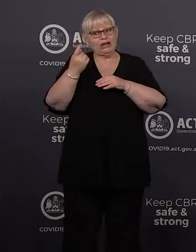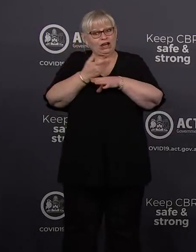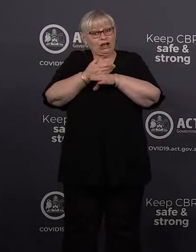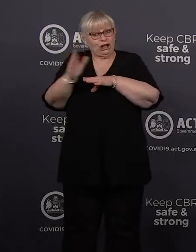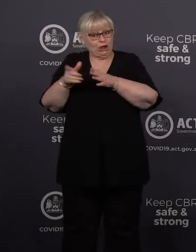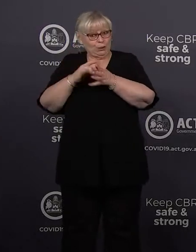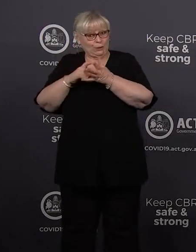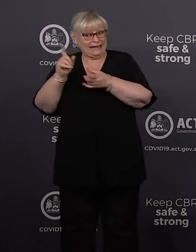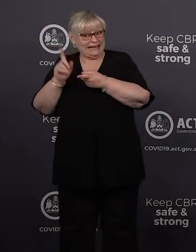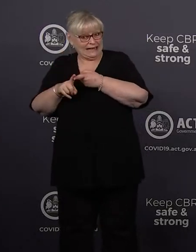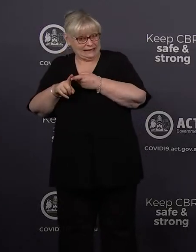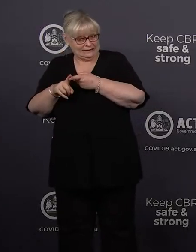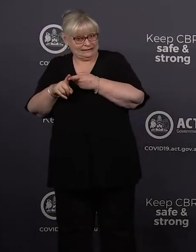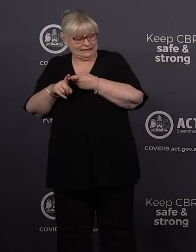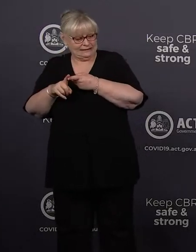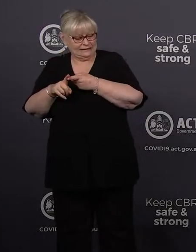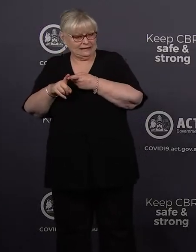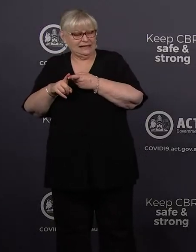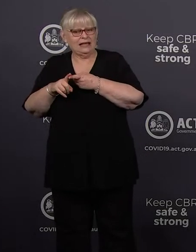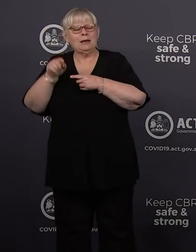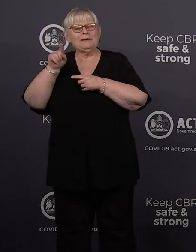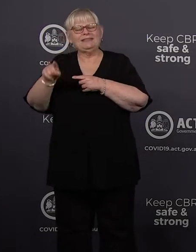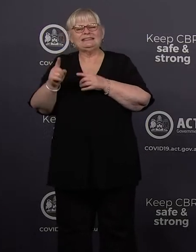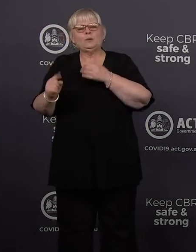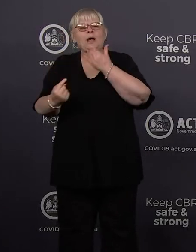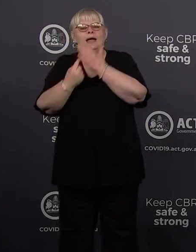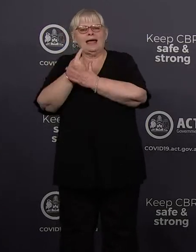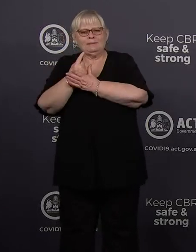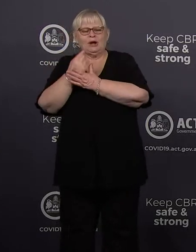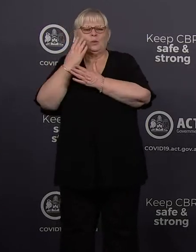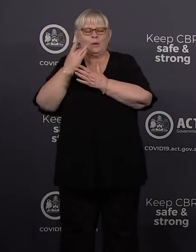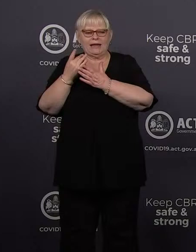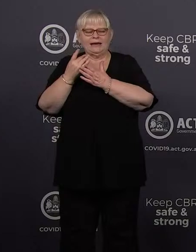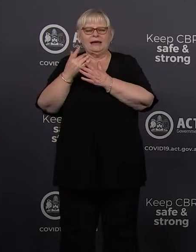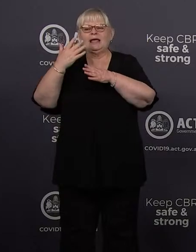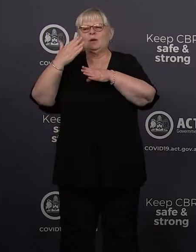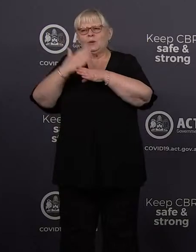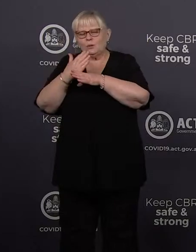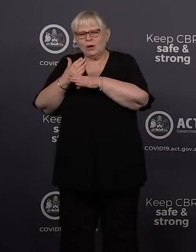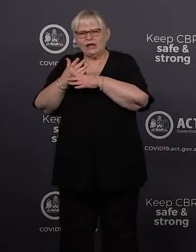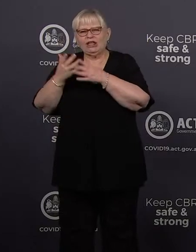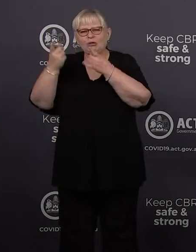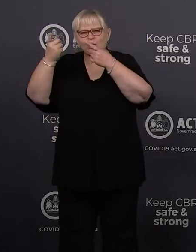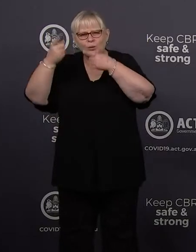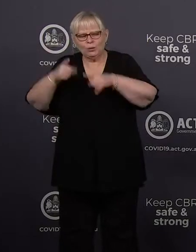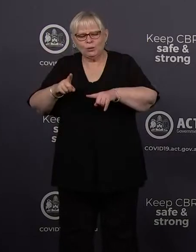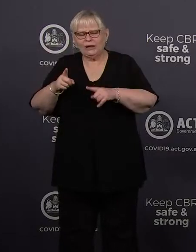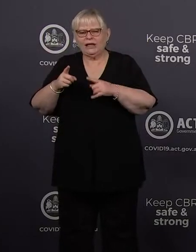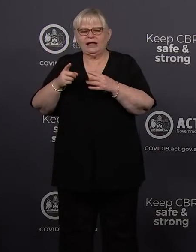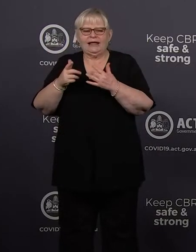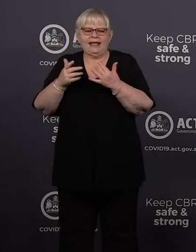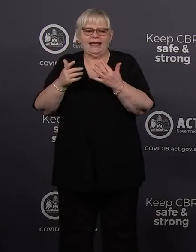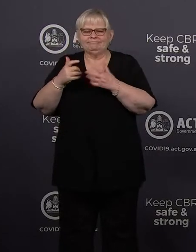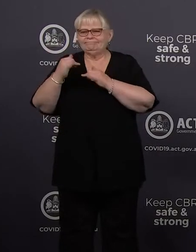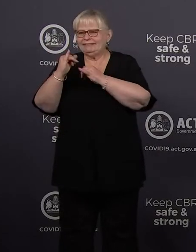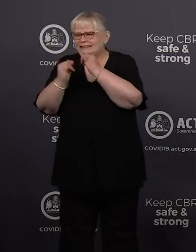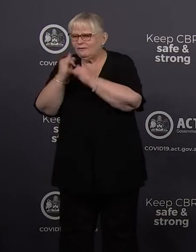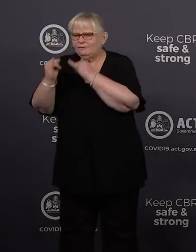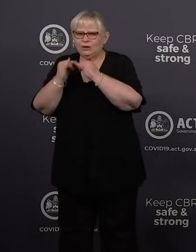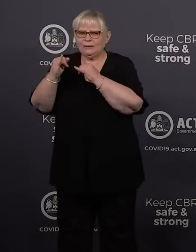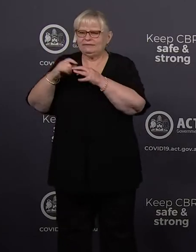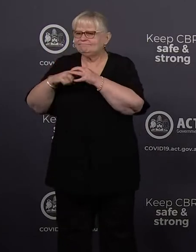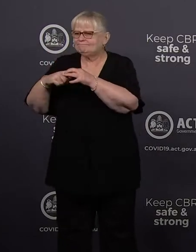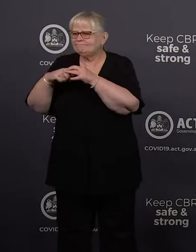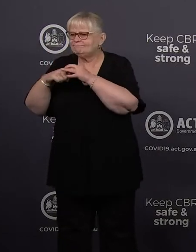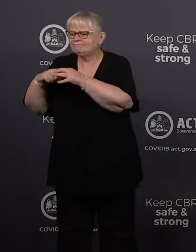24-hour data, this is actually what happens when we continue to work through our cases with people